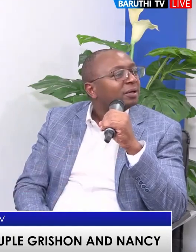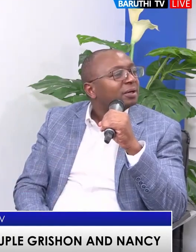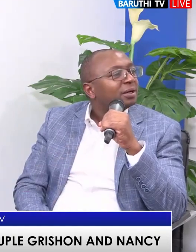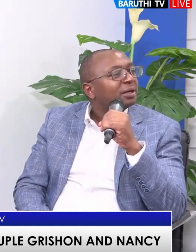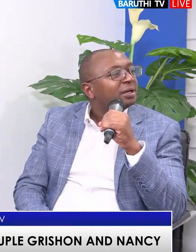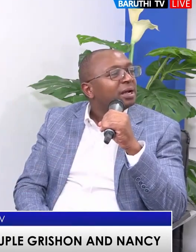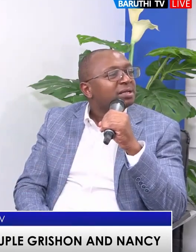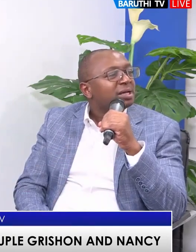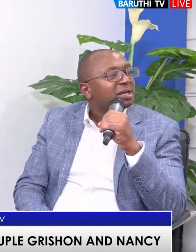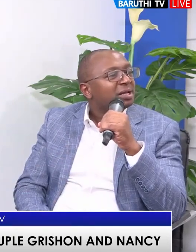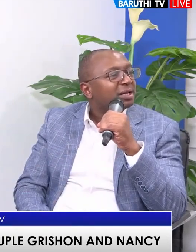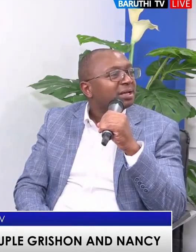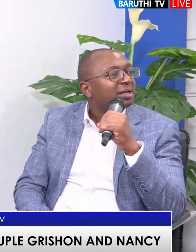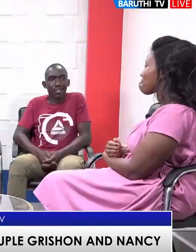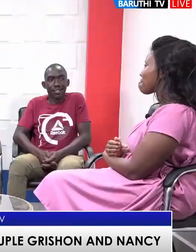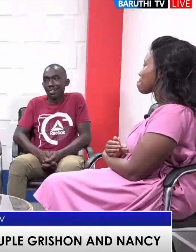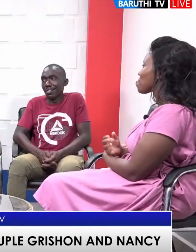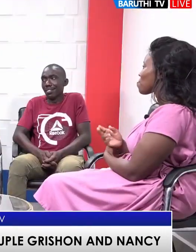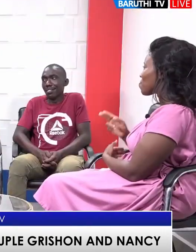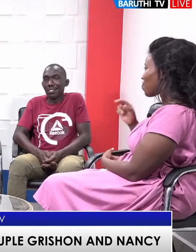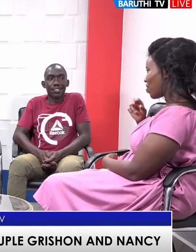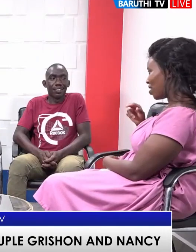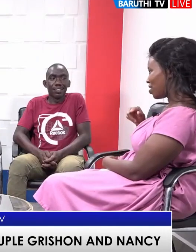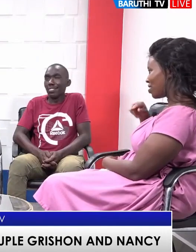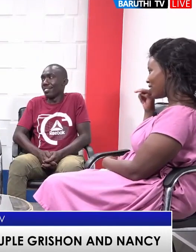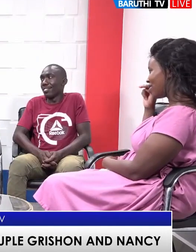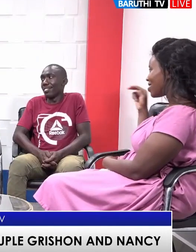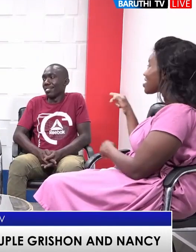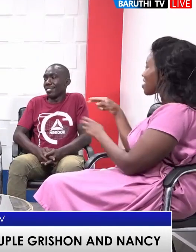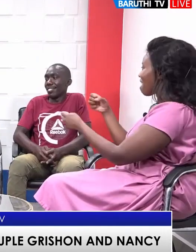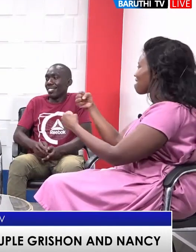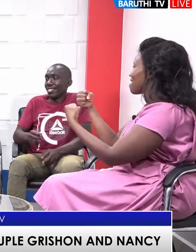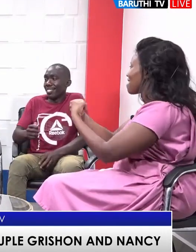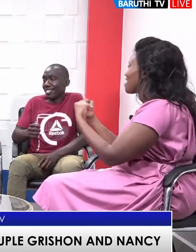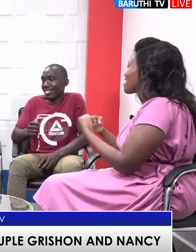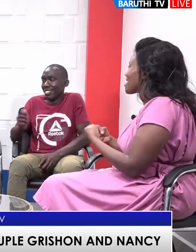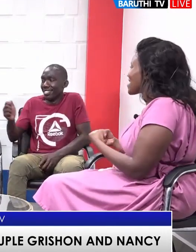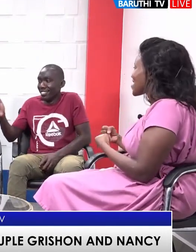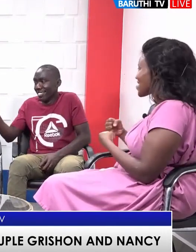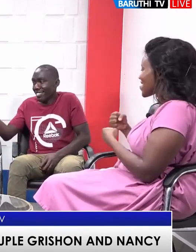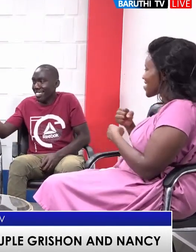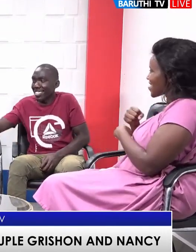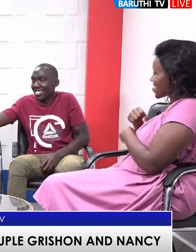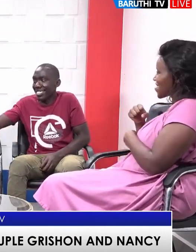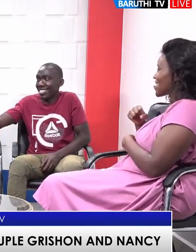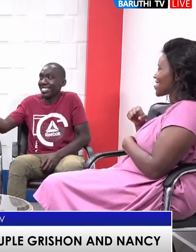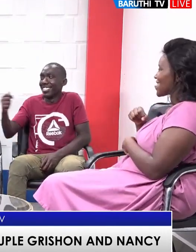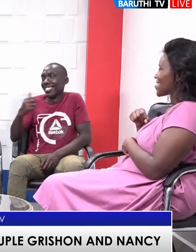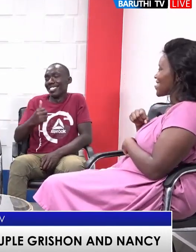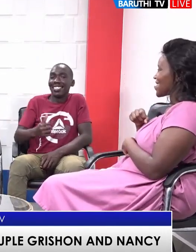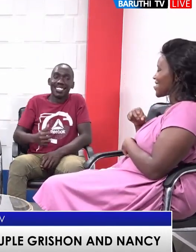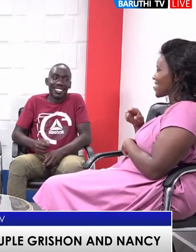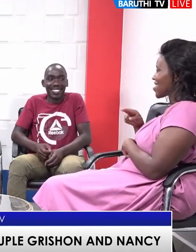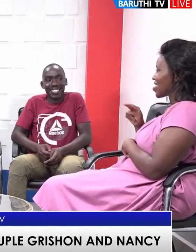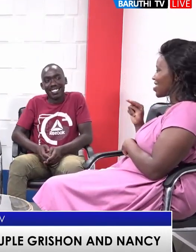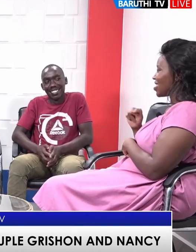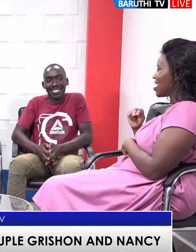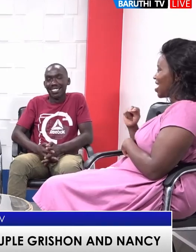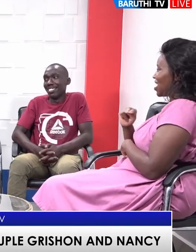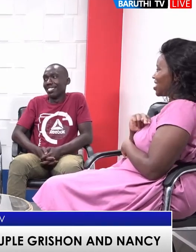I follow many people and I listen to a lot of information. That's why I'm able to know what is happening and to even to